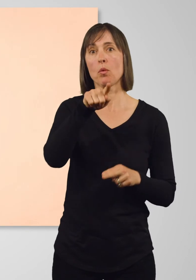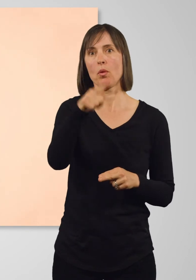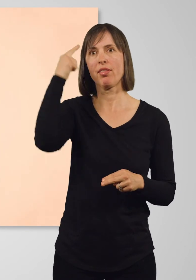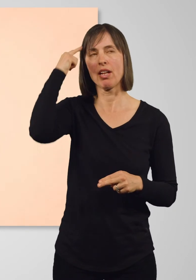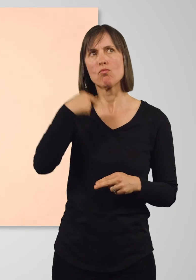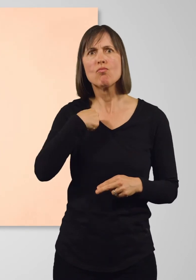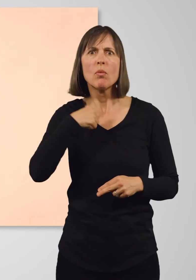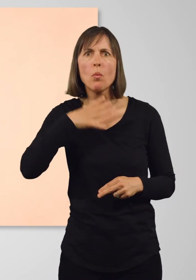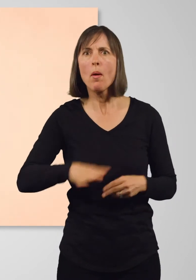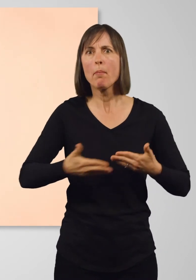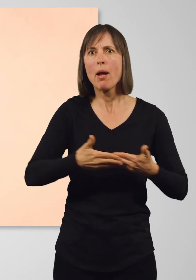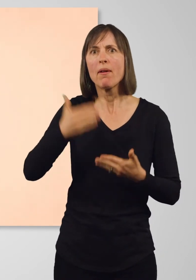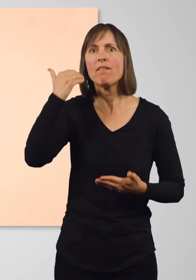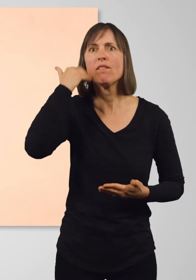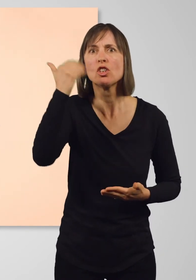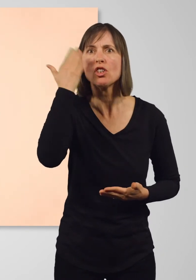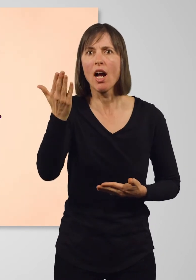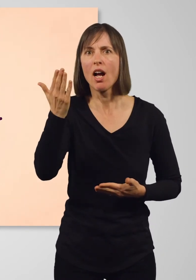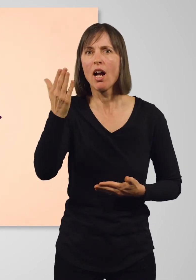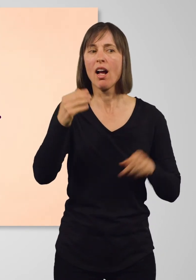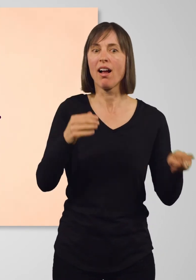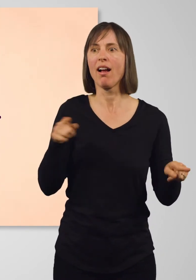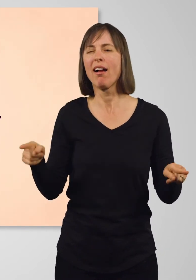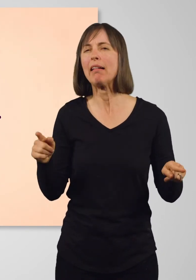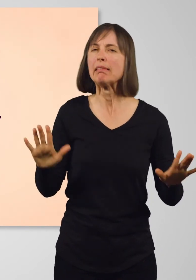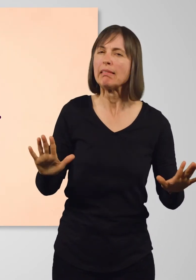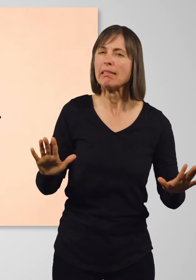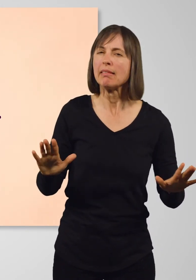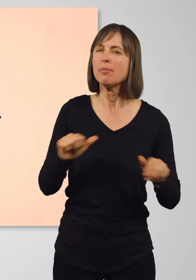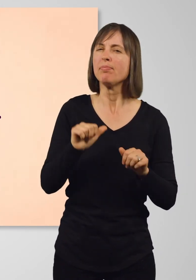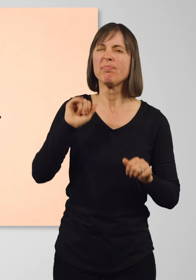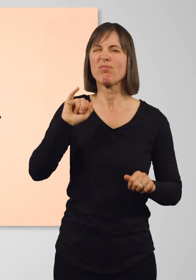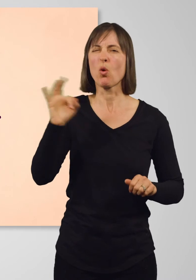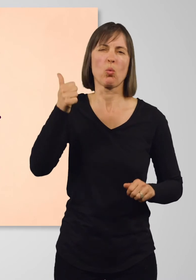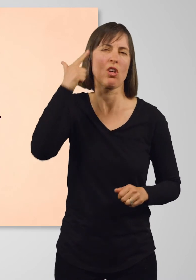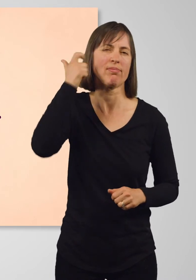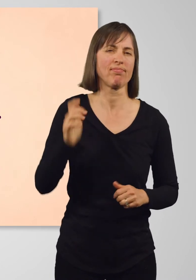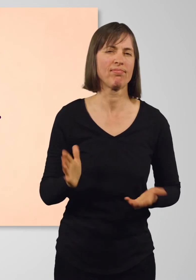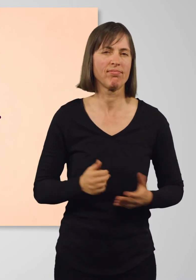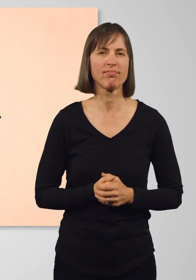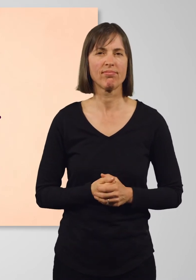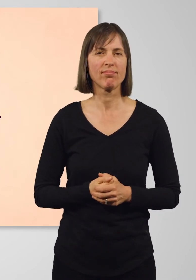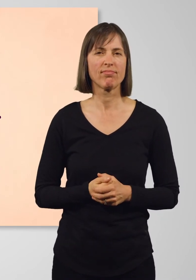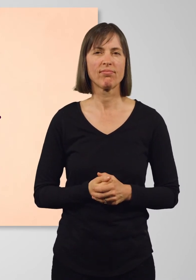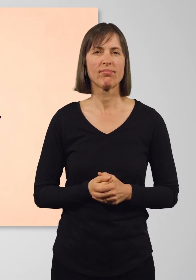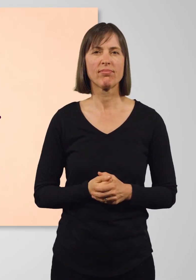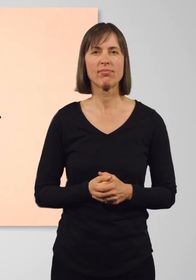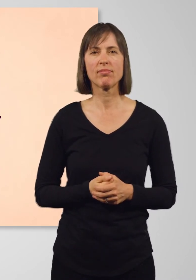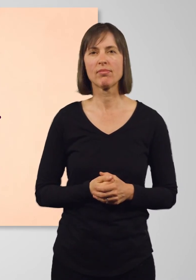If you think there's a possibility you might want to have babies in the future, these might not be a good option.